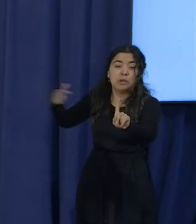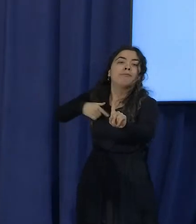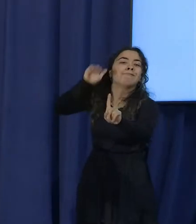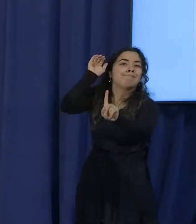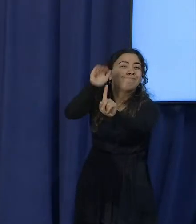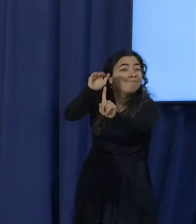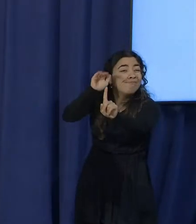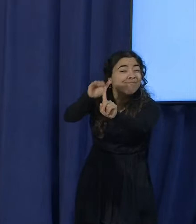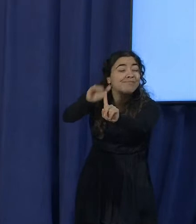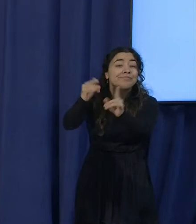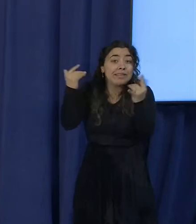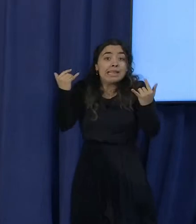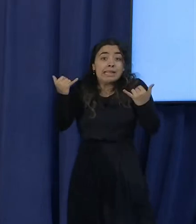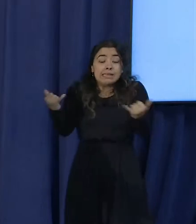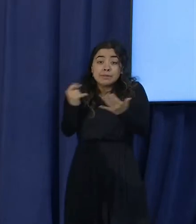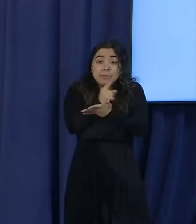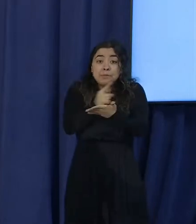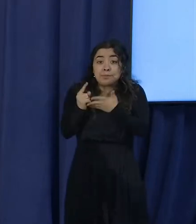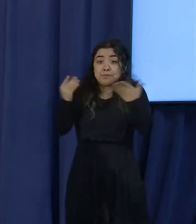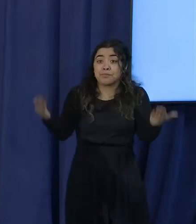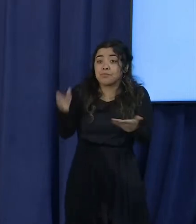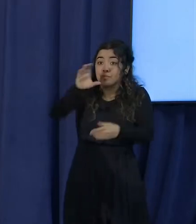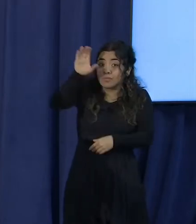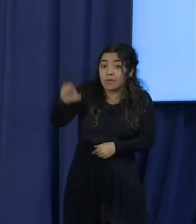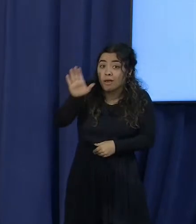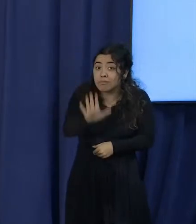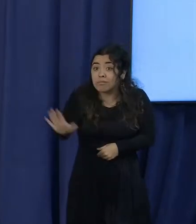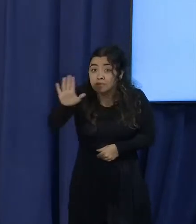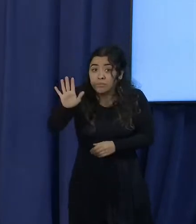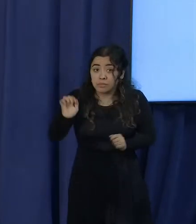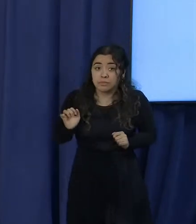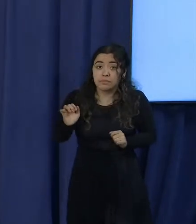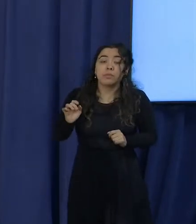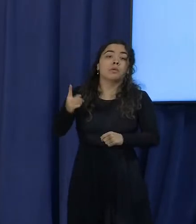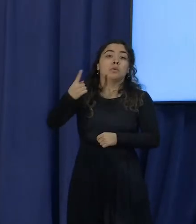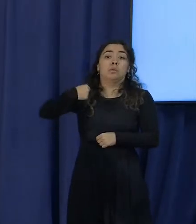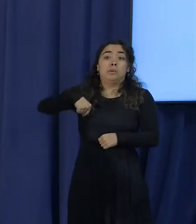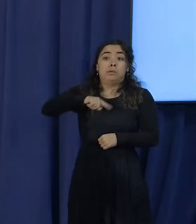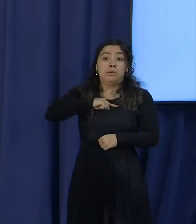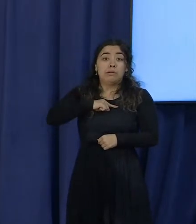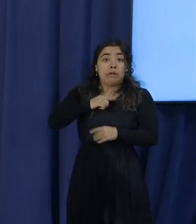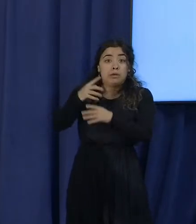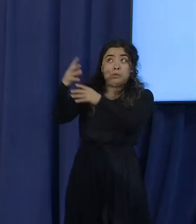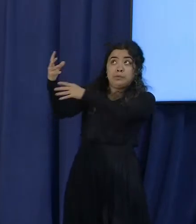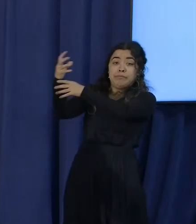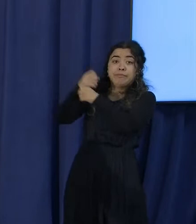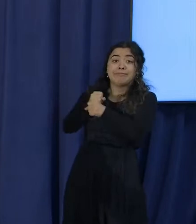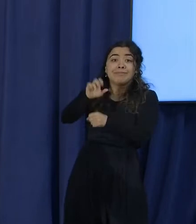reminder that this week, here in the city of Chicago, we are receiving